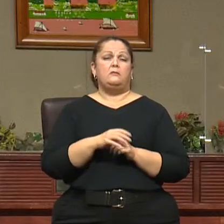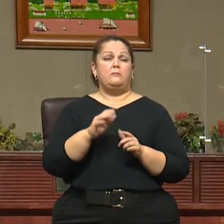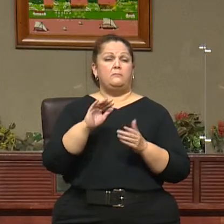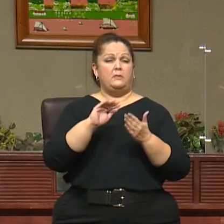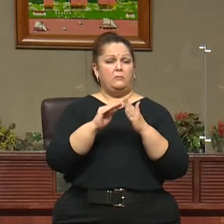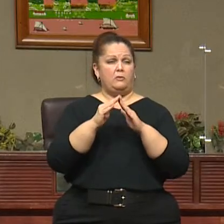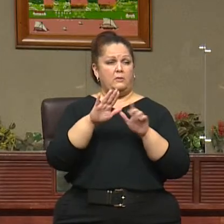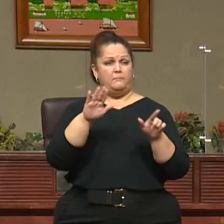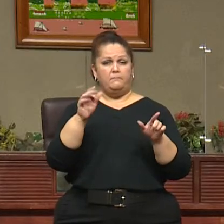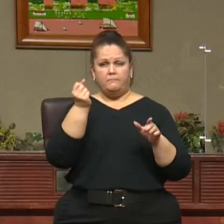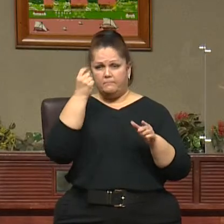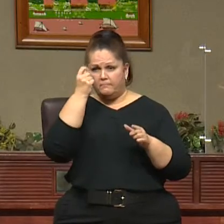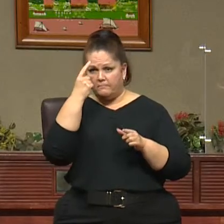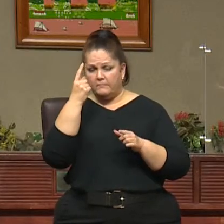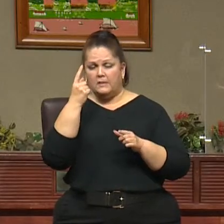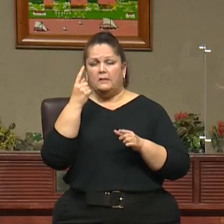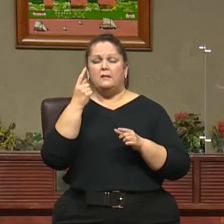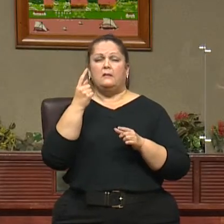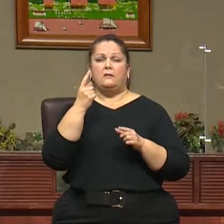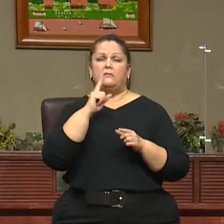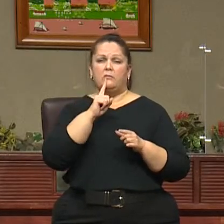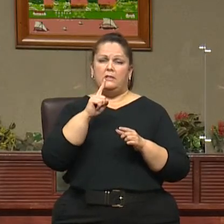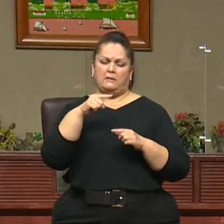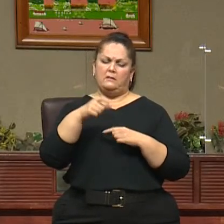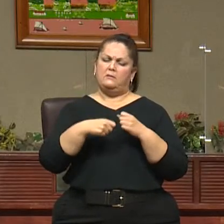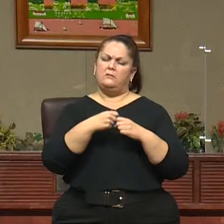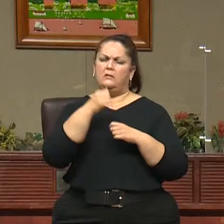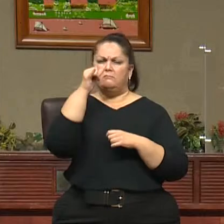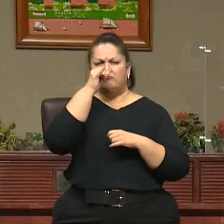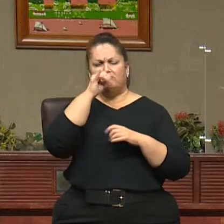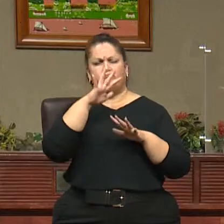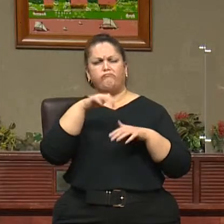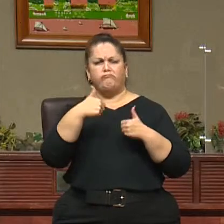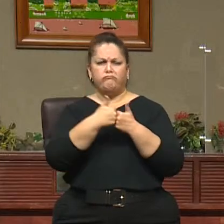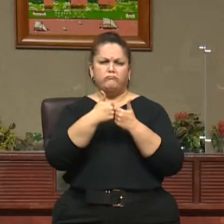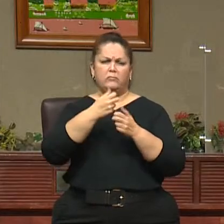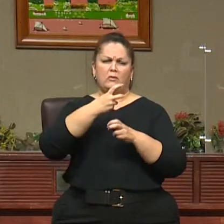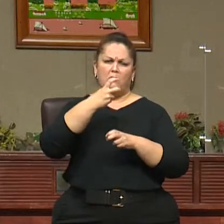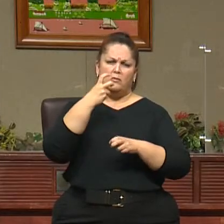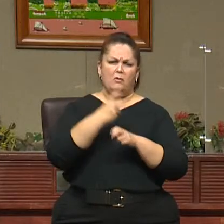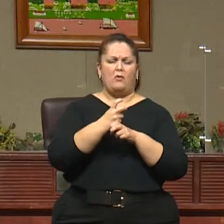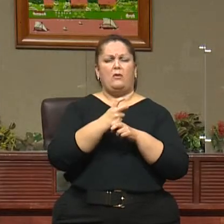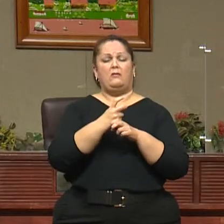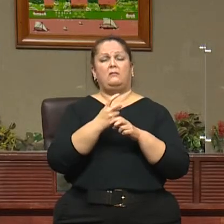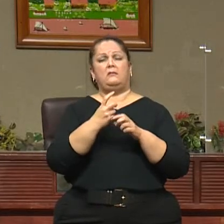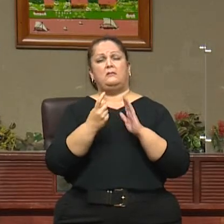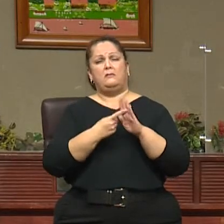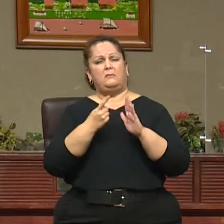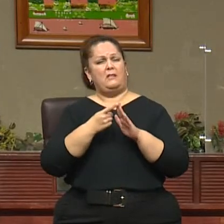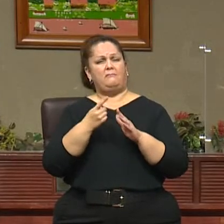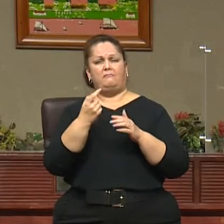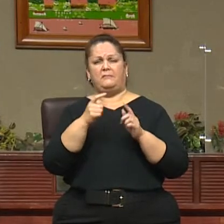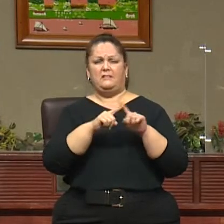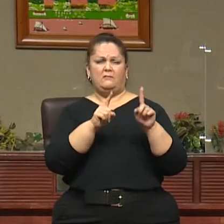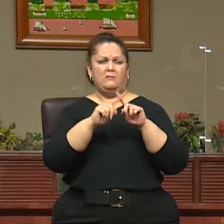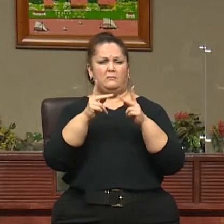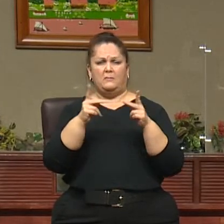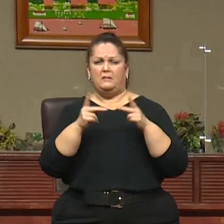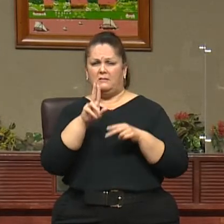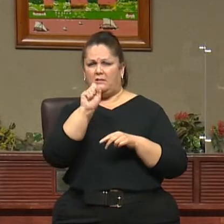that it's been a challenging year, and there have been times when across the nation, in some